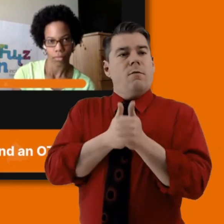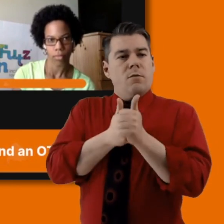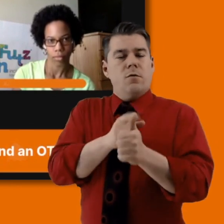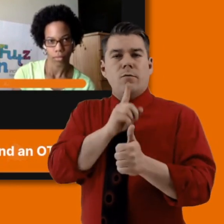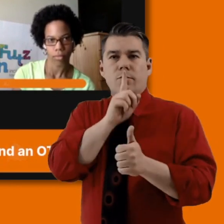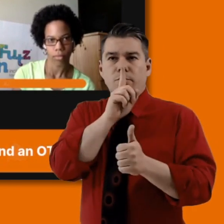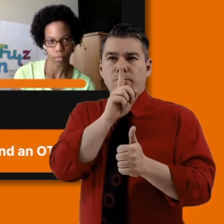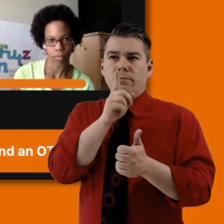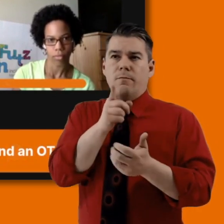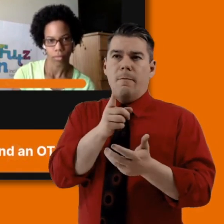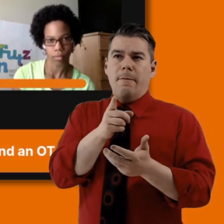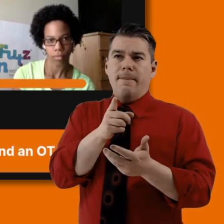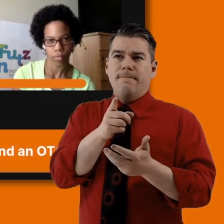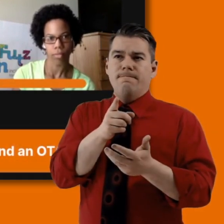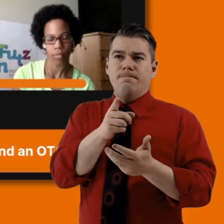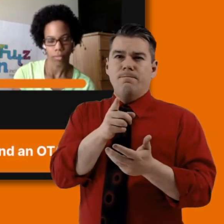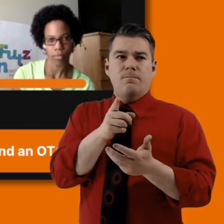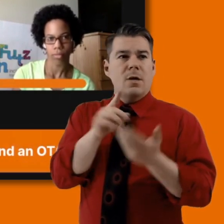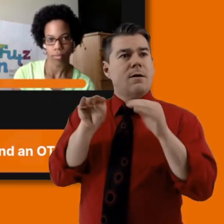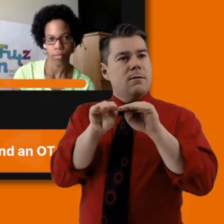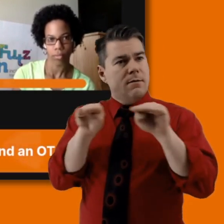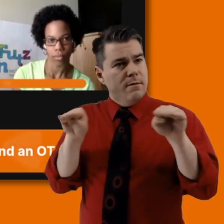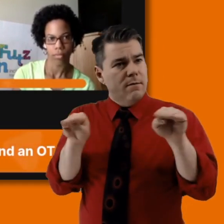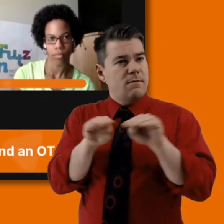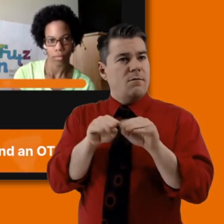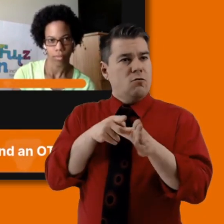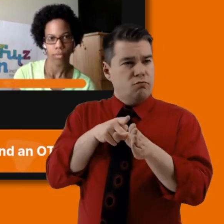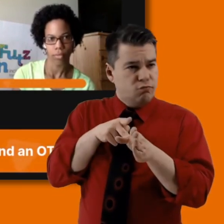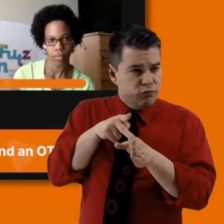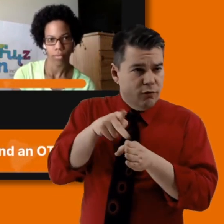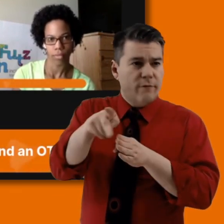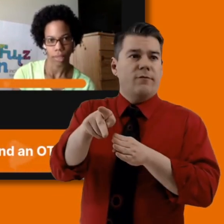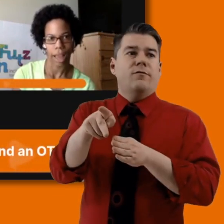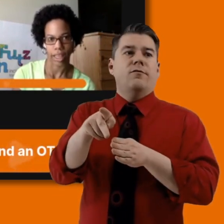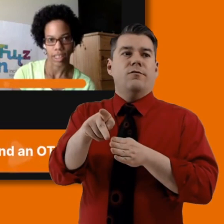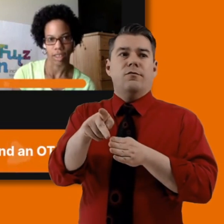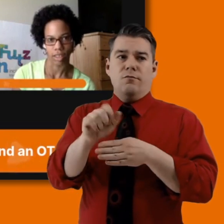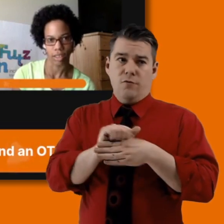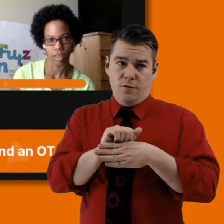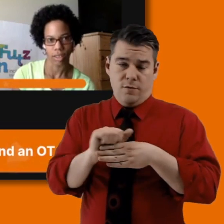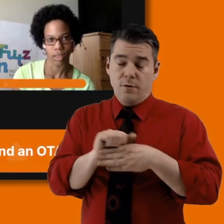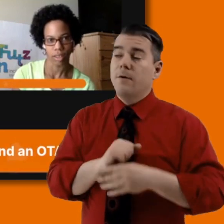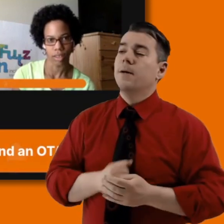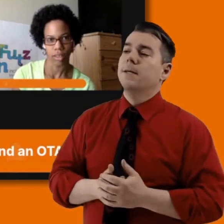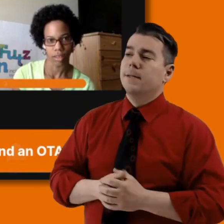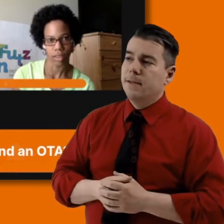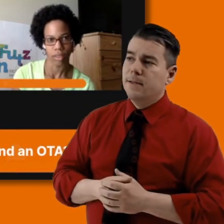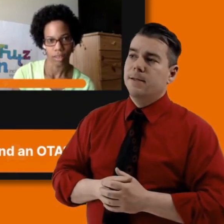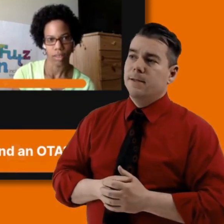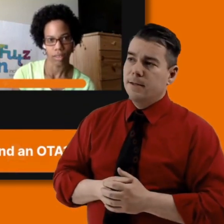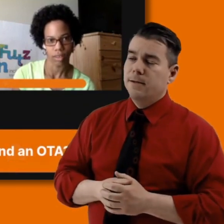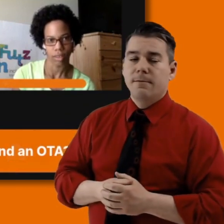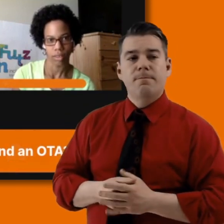set level of professional practice. I see. And